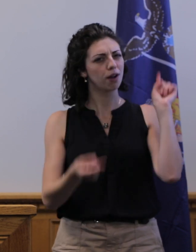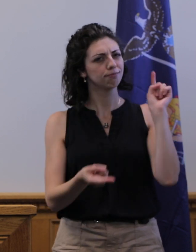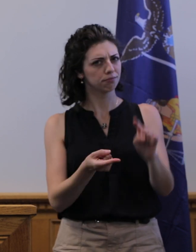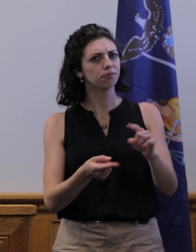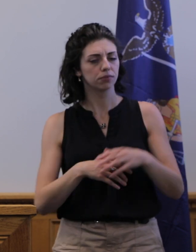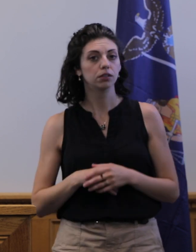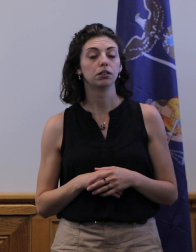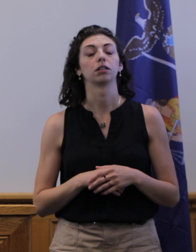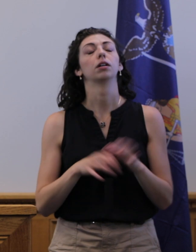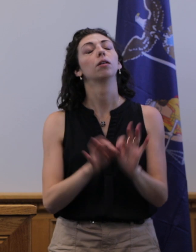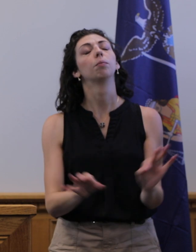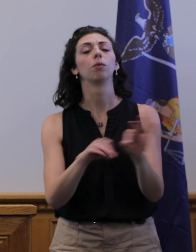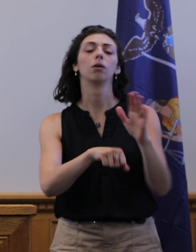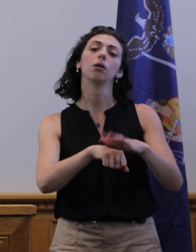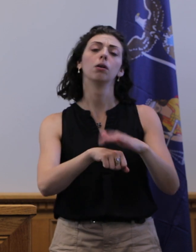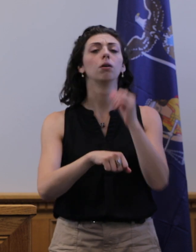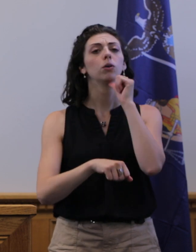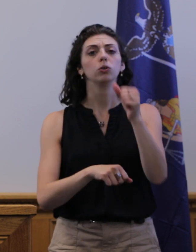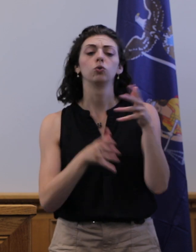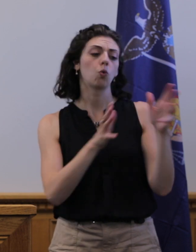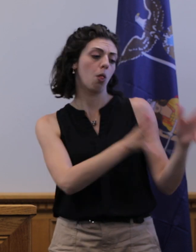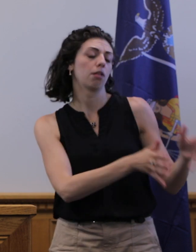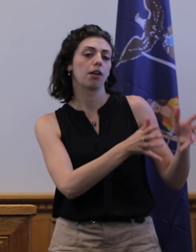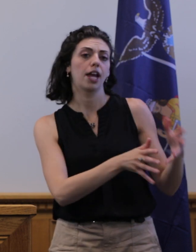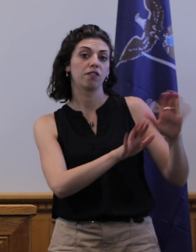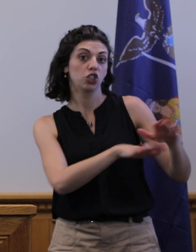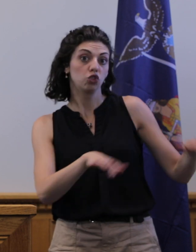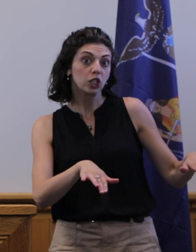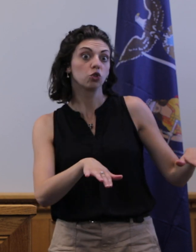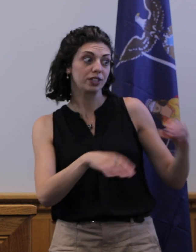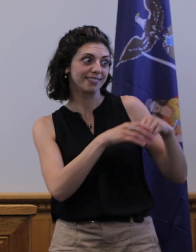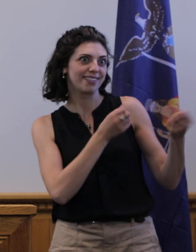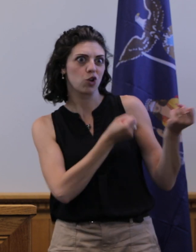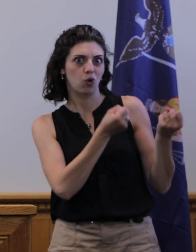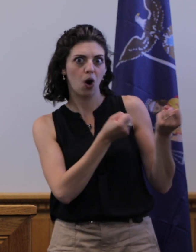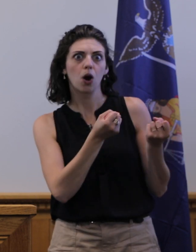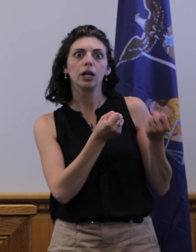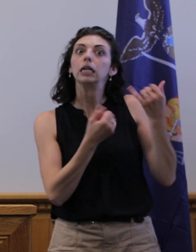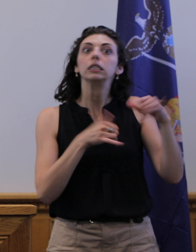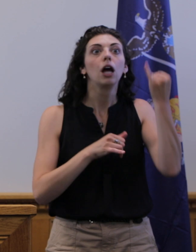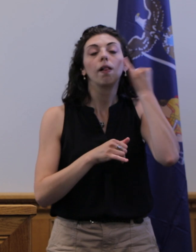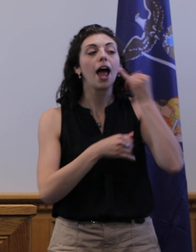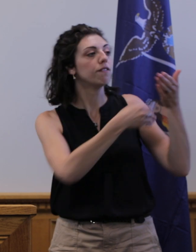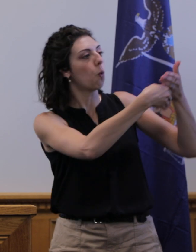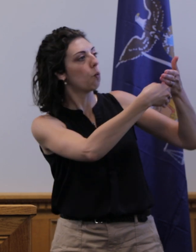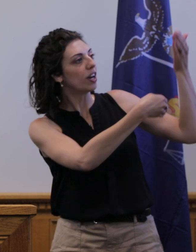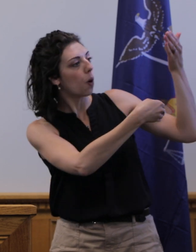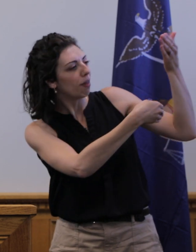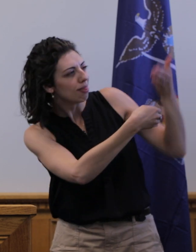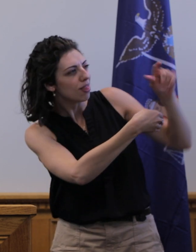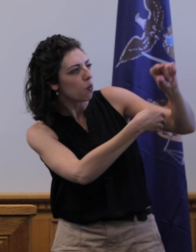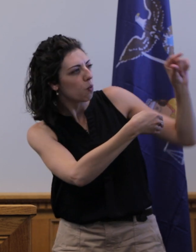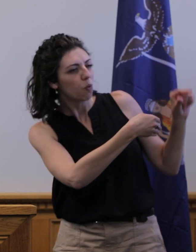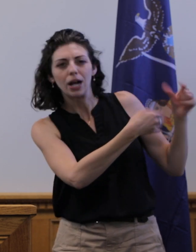leave children in cars. Cars can quickly heat up to dangerous temperatures even with windows cracked open. While anyone